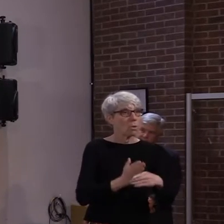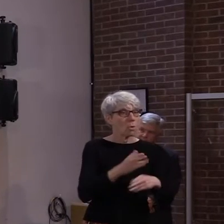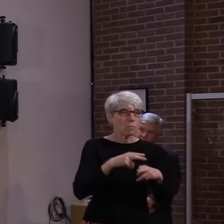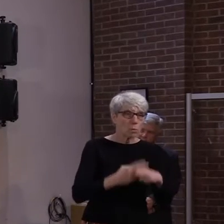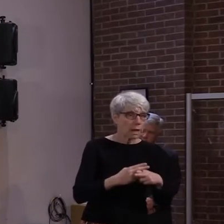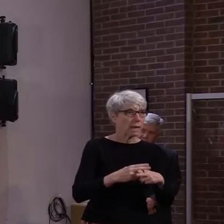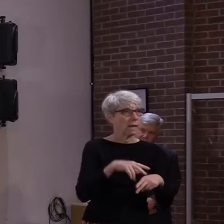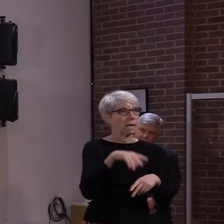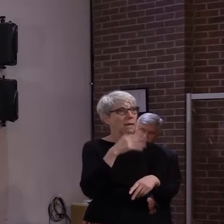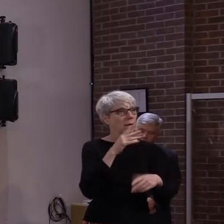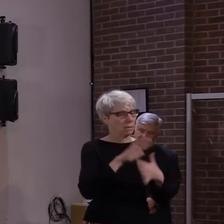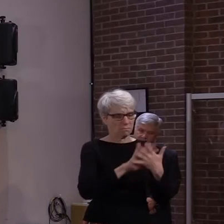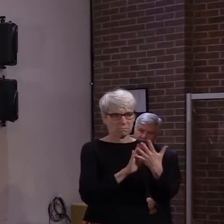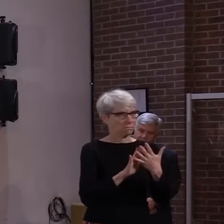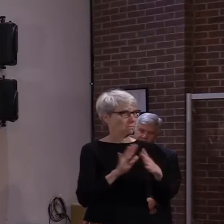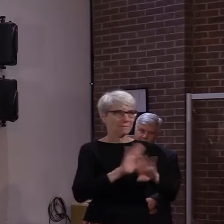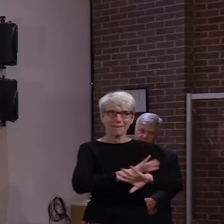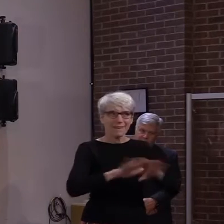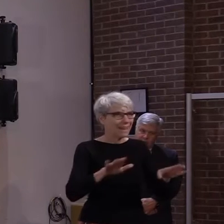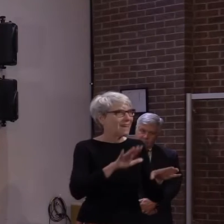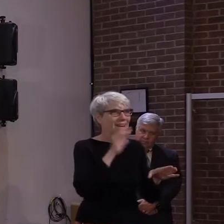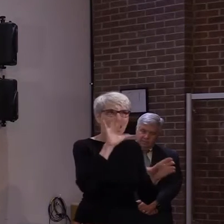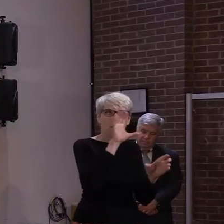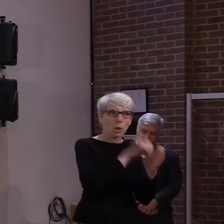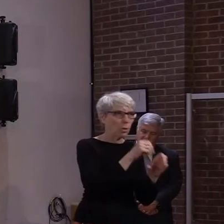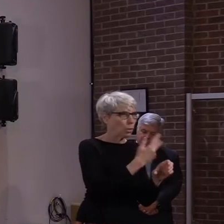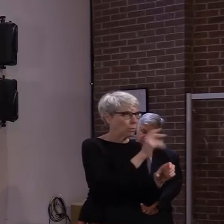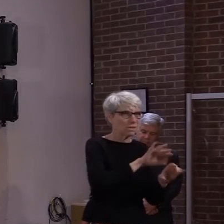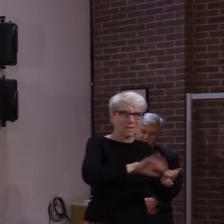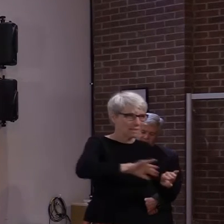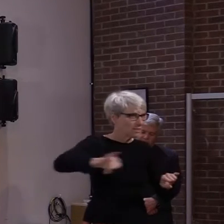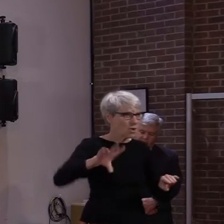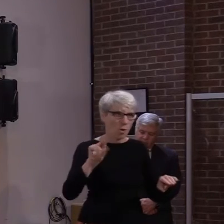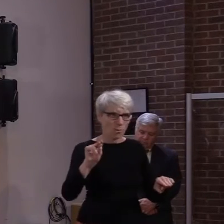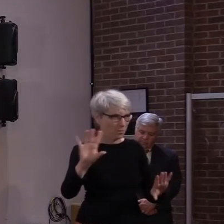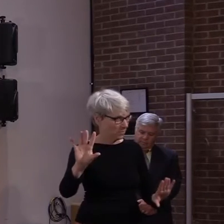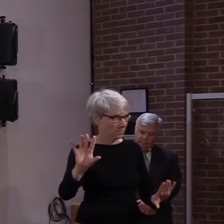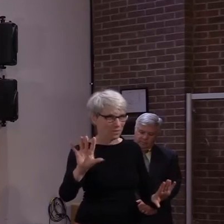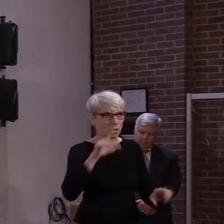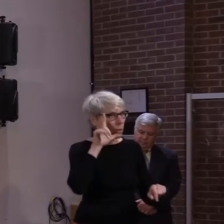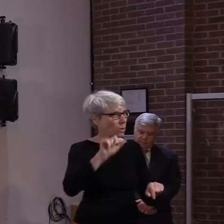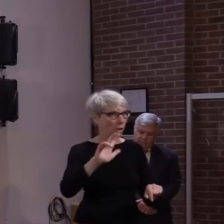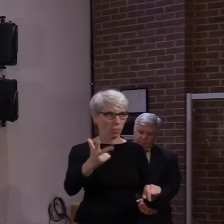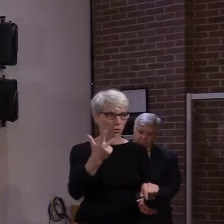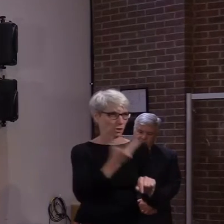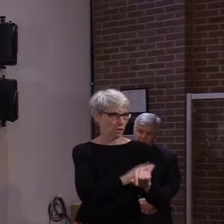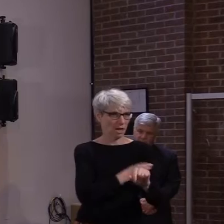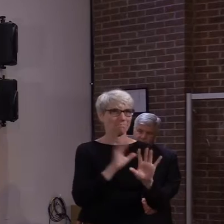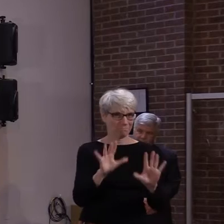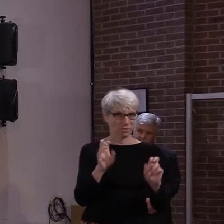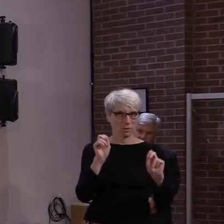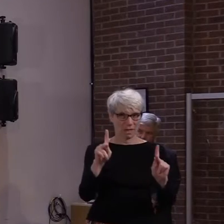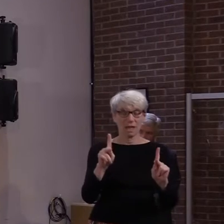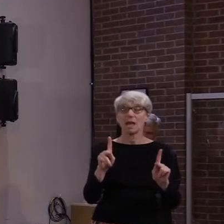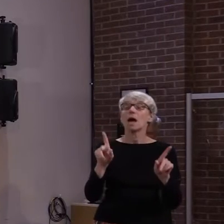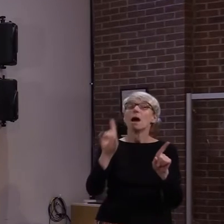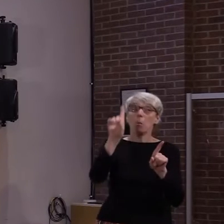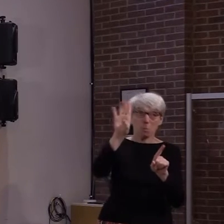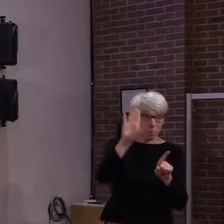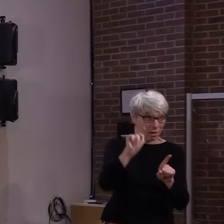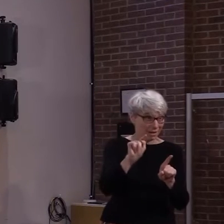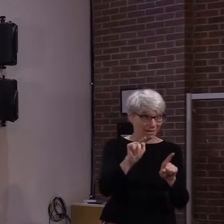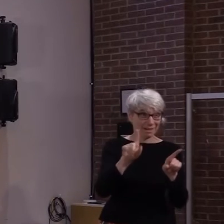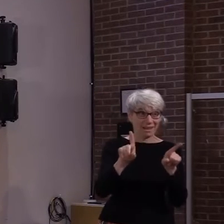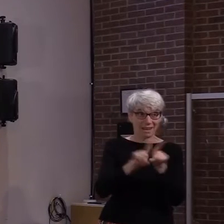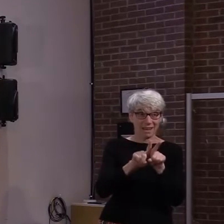are not included in the current new guidance. As you heard from Secretary Smith, though, we are getting signals